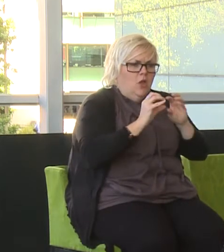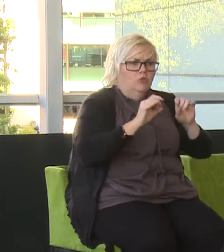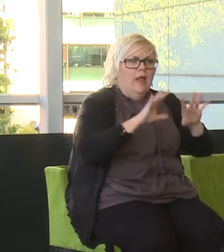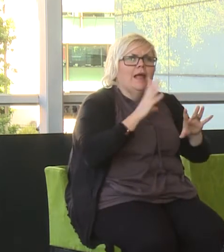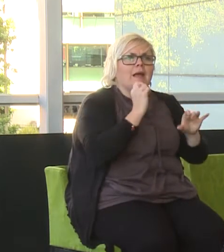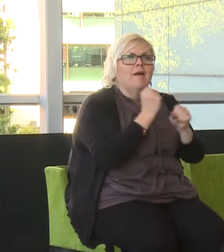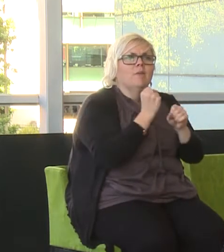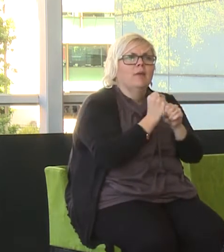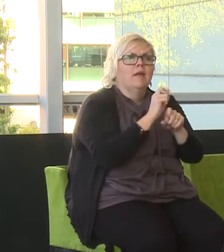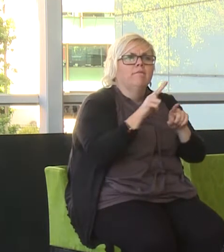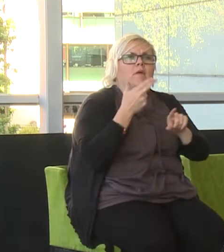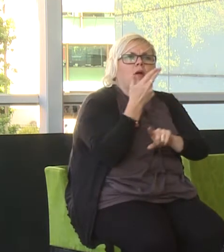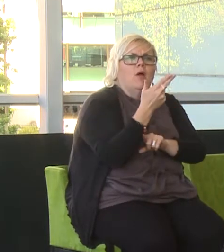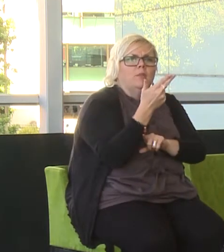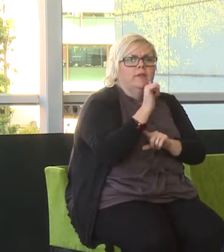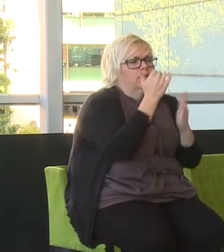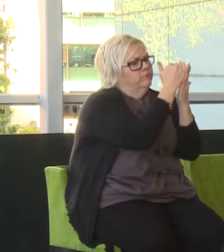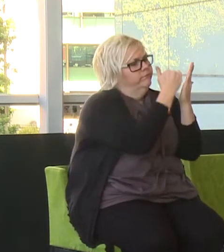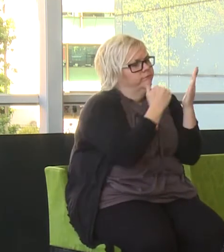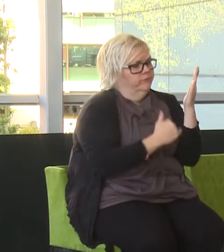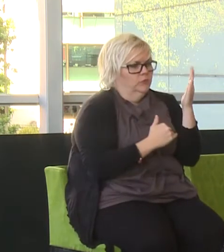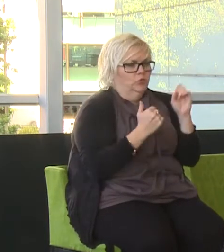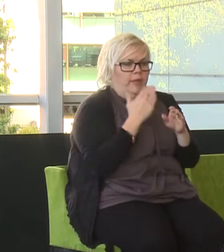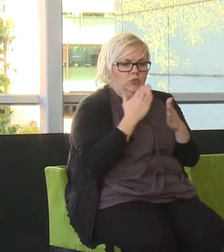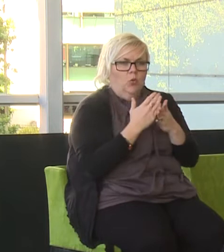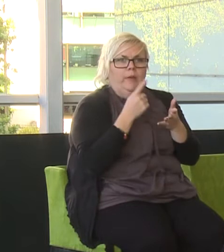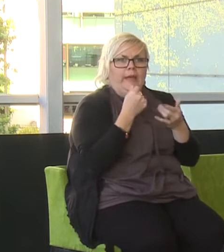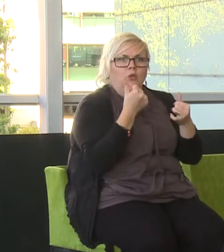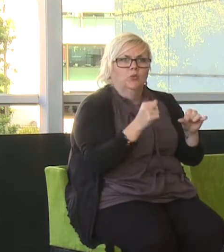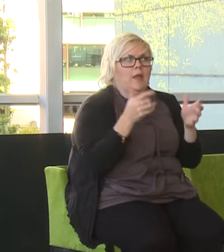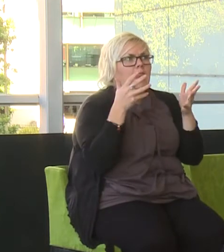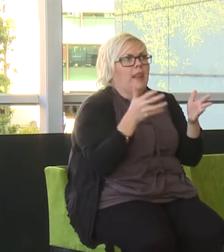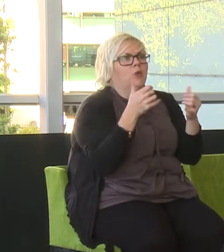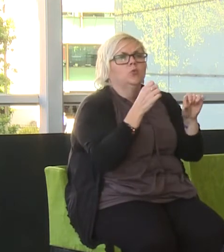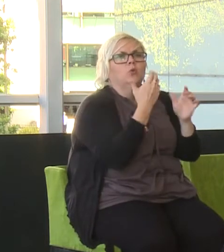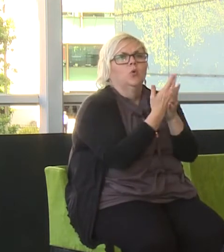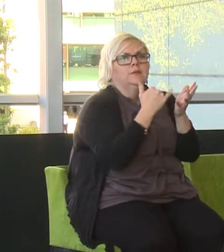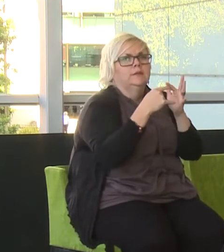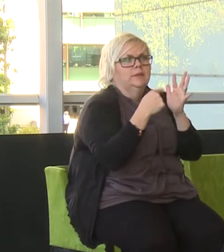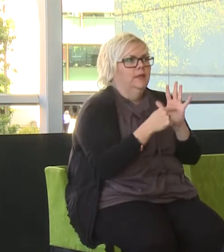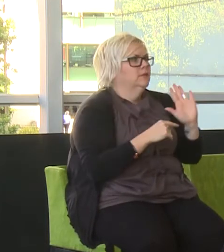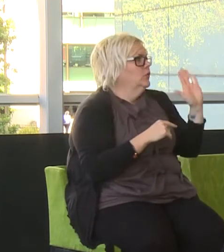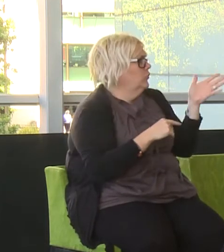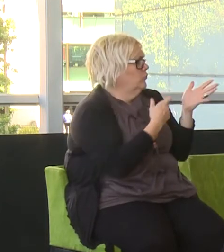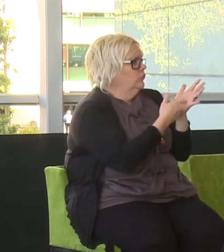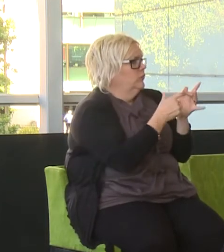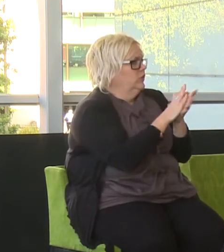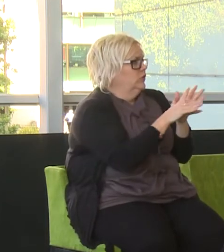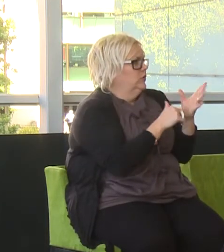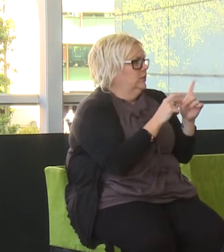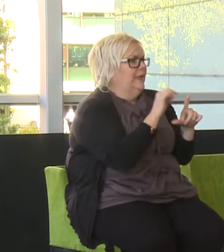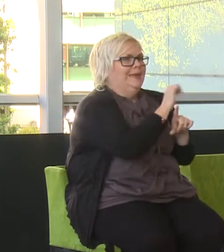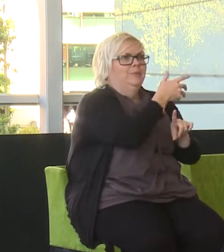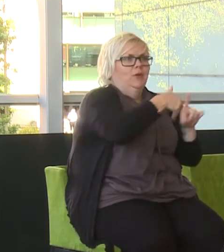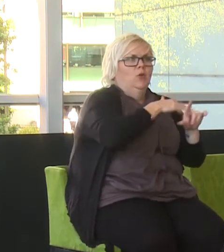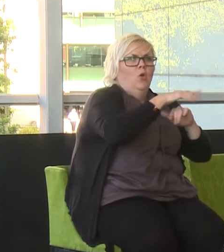sure all safety was being addressed to have weapons on set. Enter good guy Richard Mansfield, who has a background